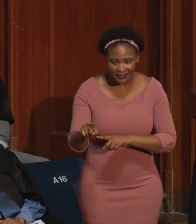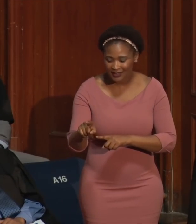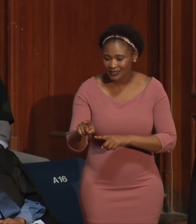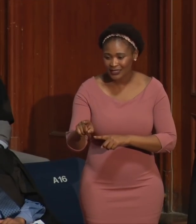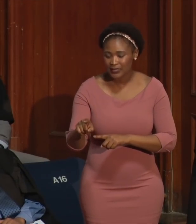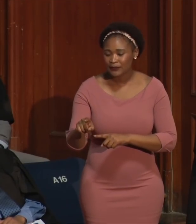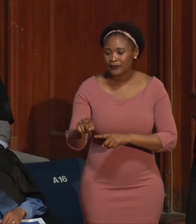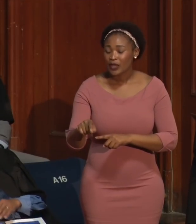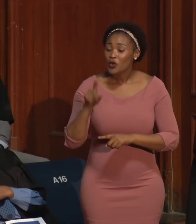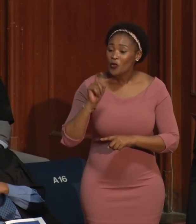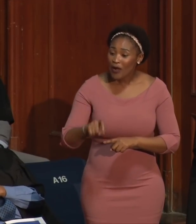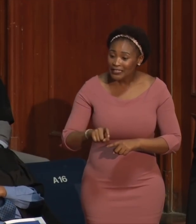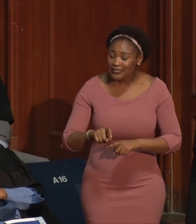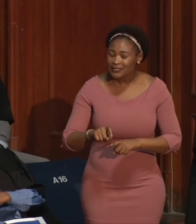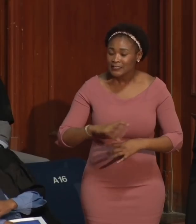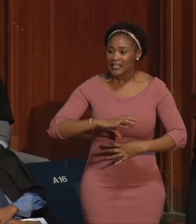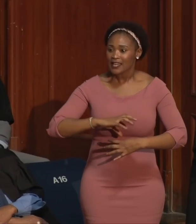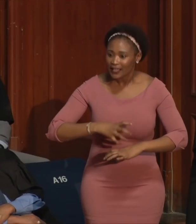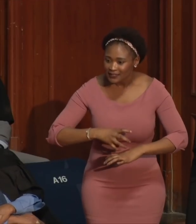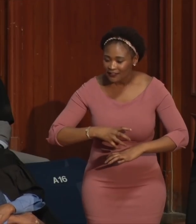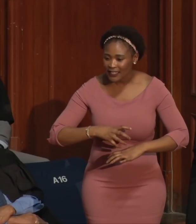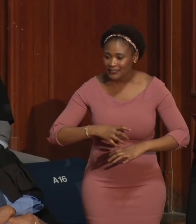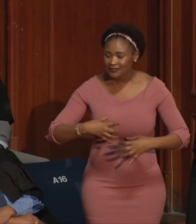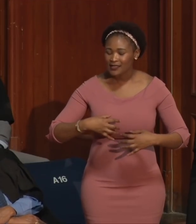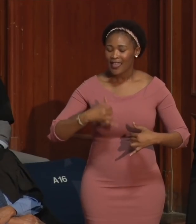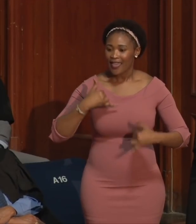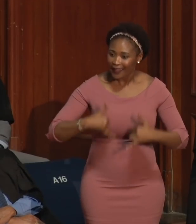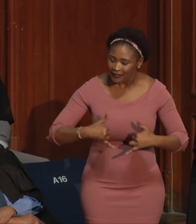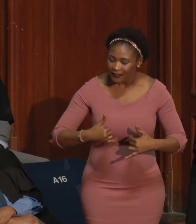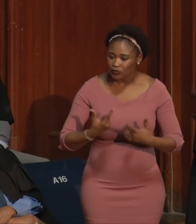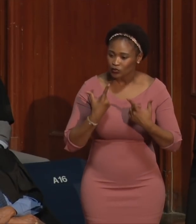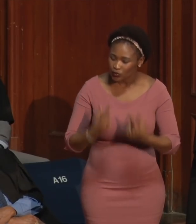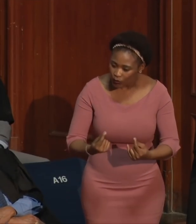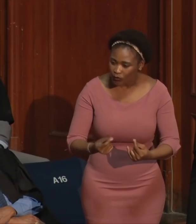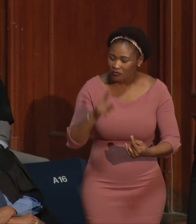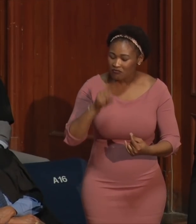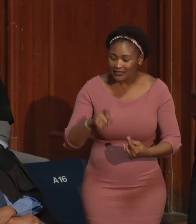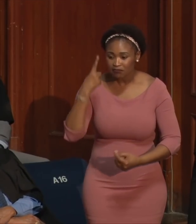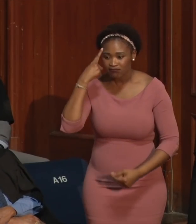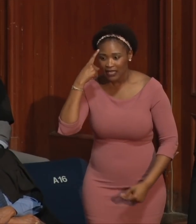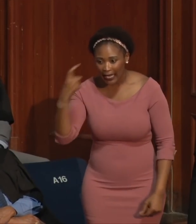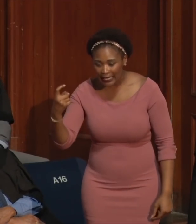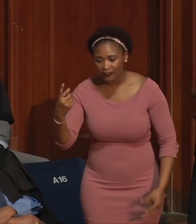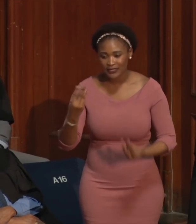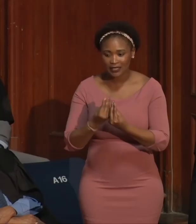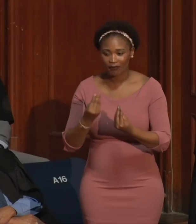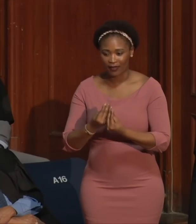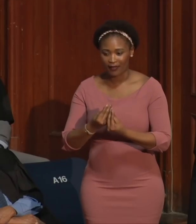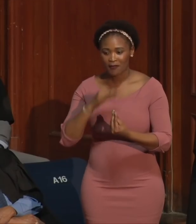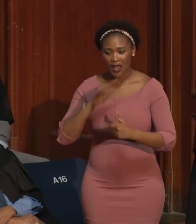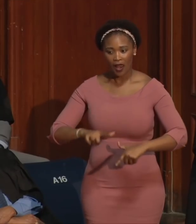you activate your will, until you believe in something, you have not even begun to